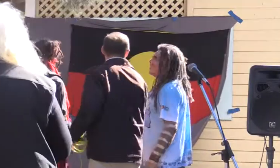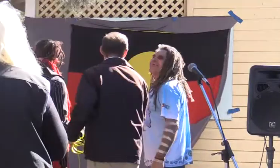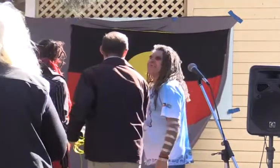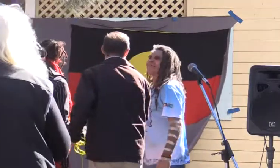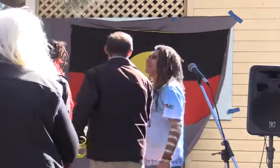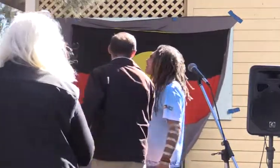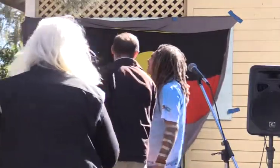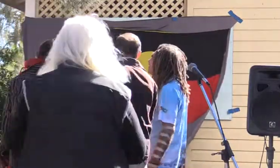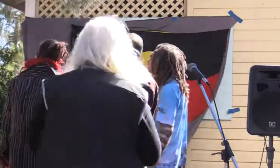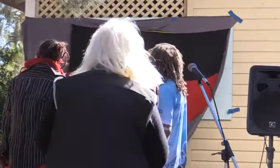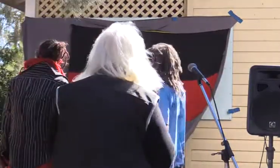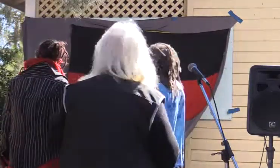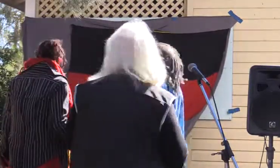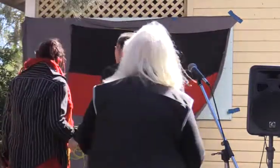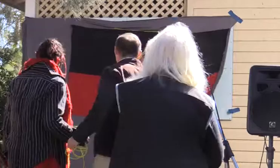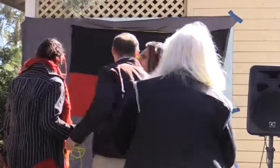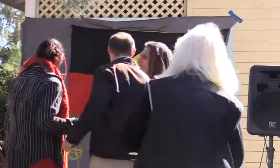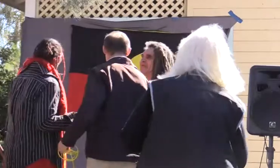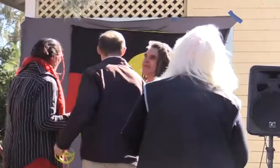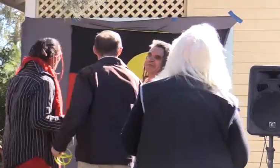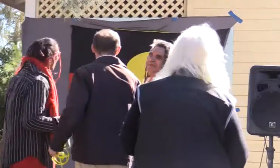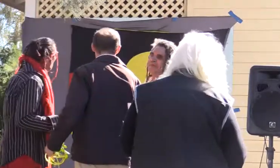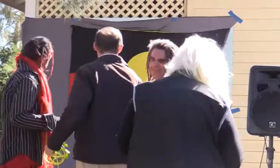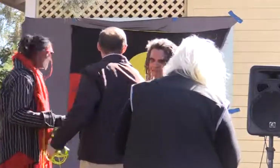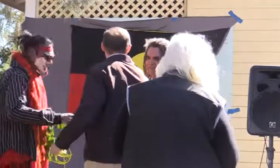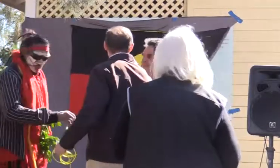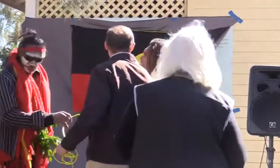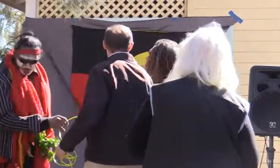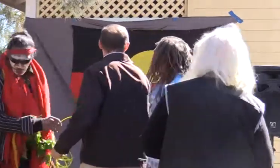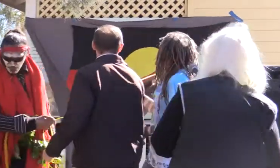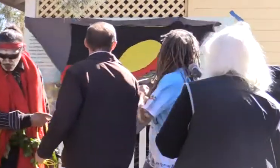he's shy. All right, so here it goes, all right.